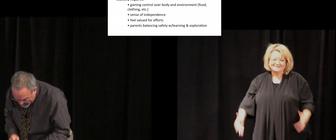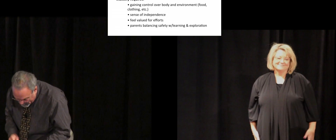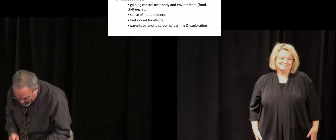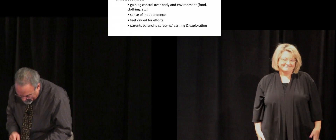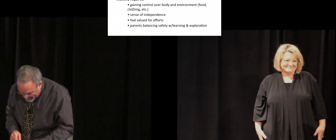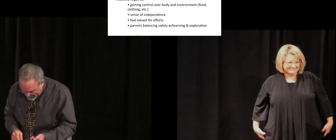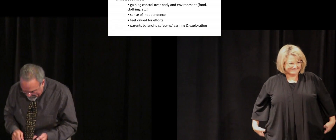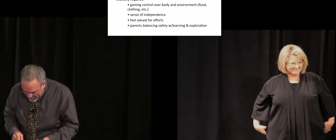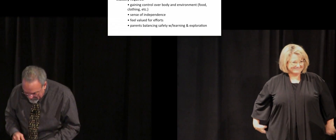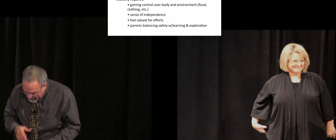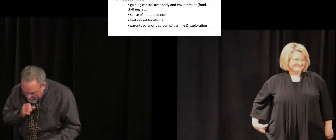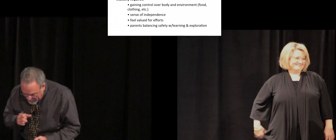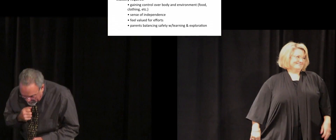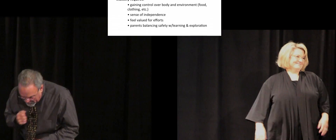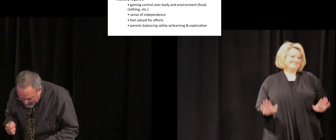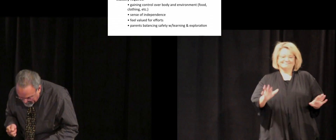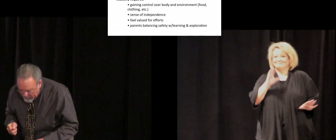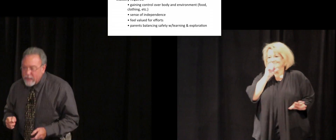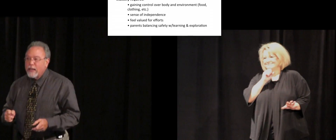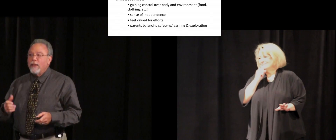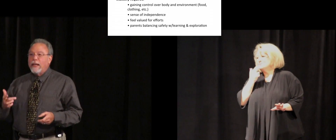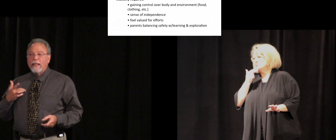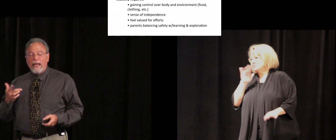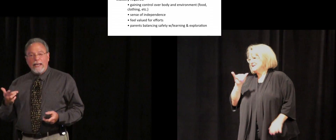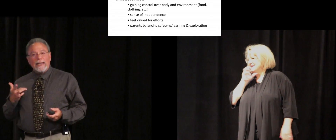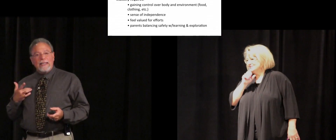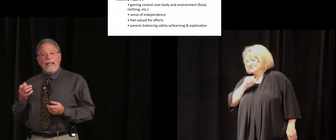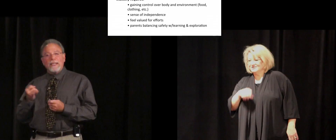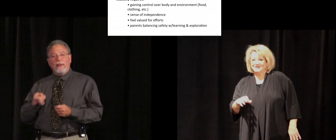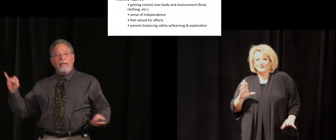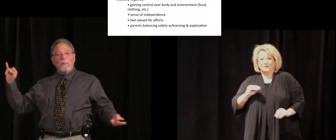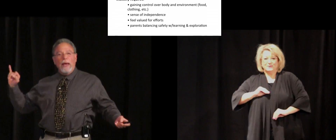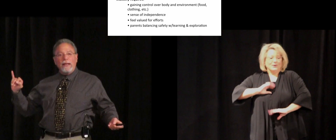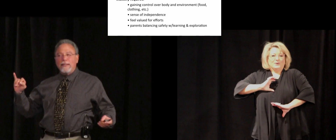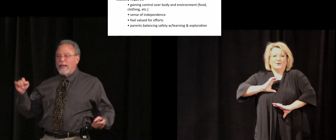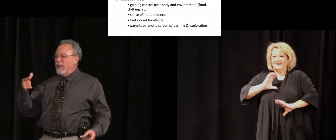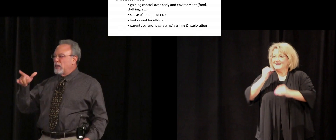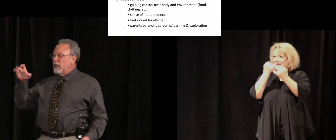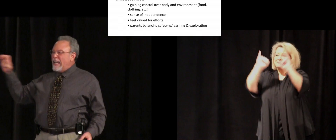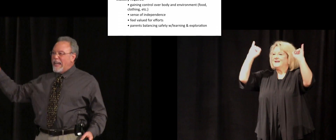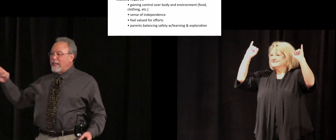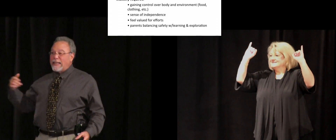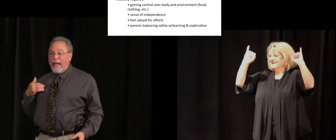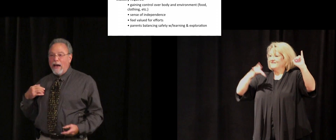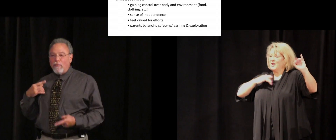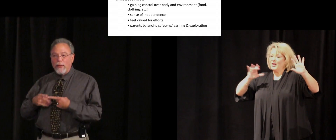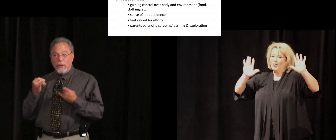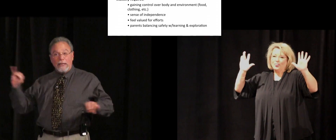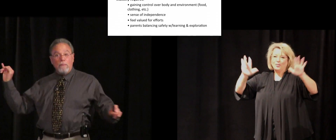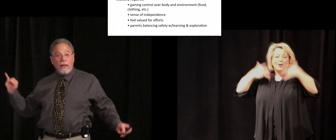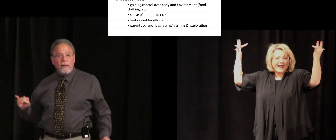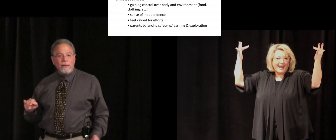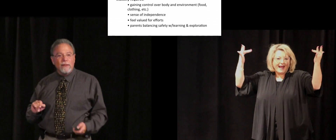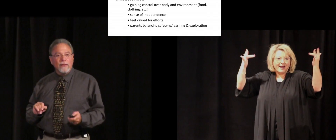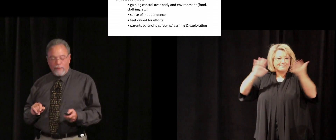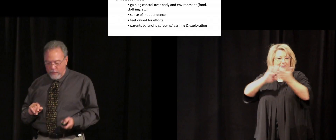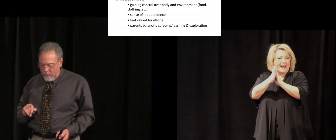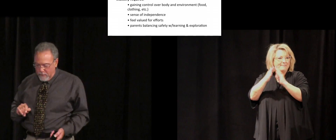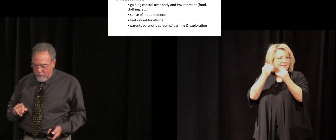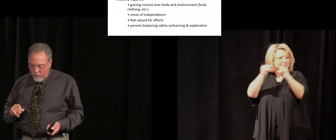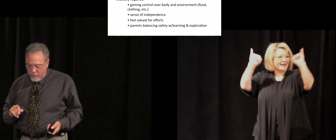I can do it myself, attitude, and self-esteem, and being part of a family, belonging to a family